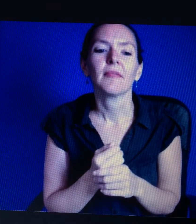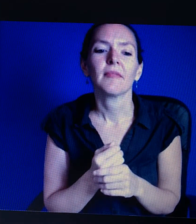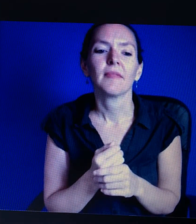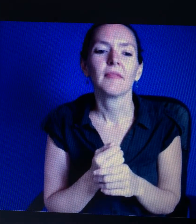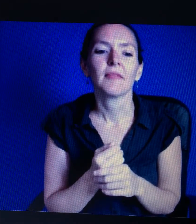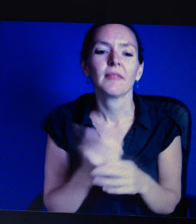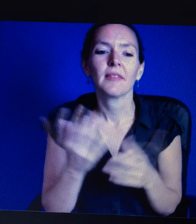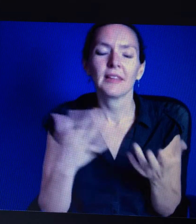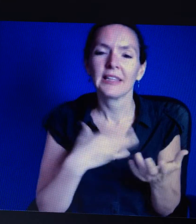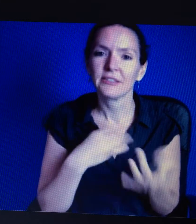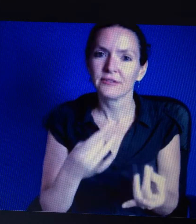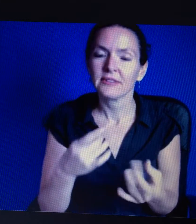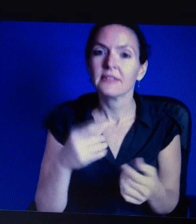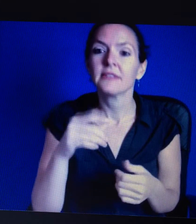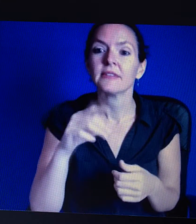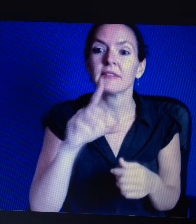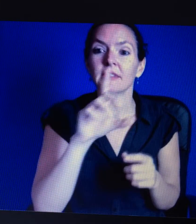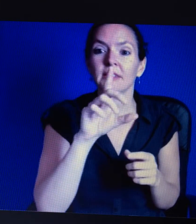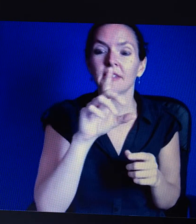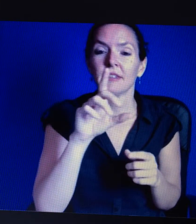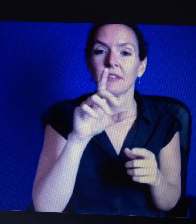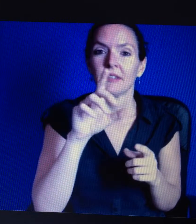I missed that concept.